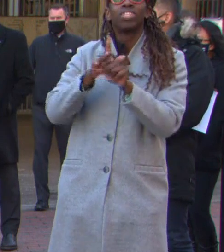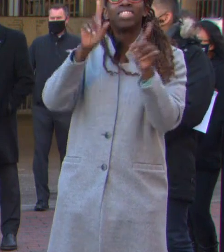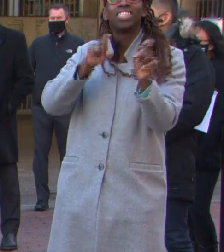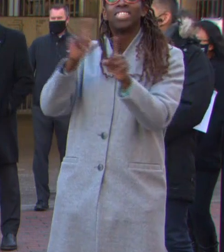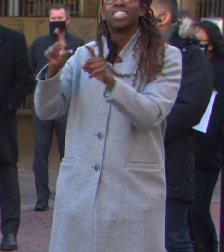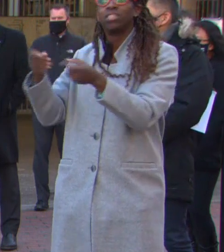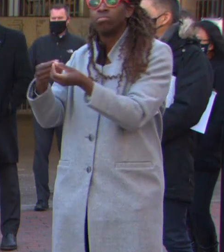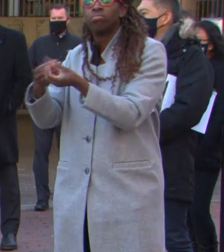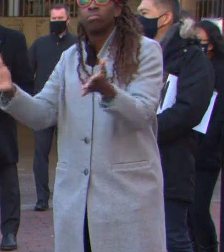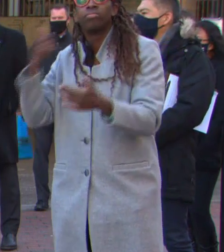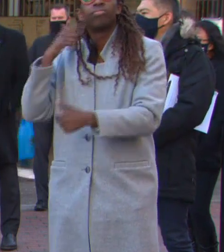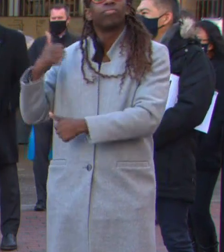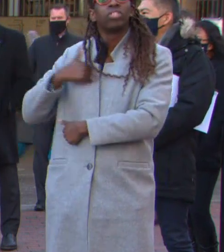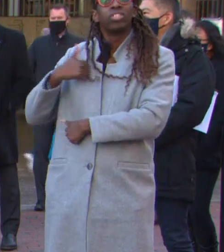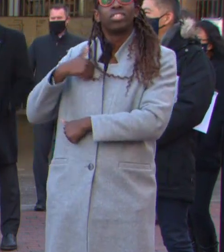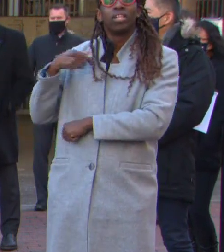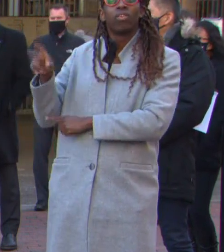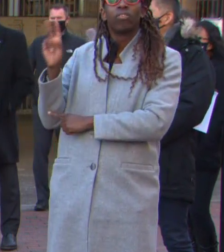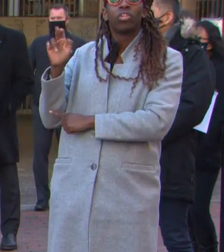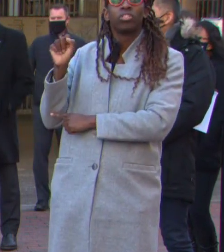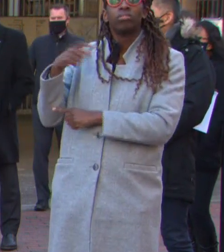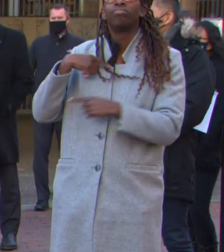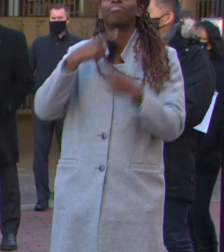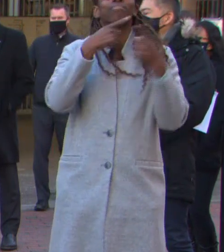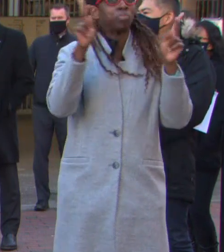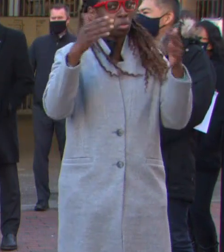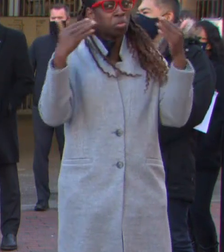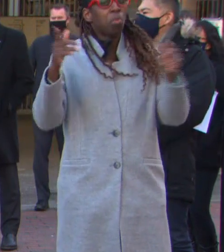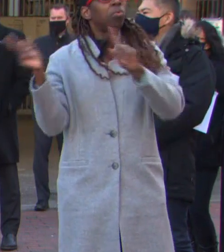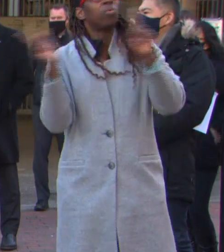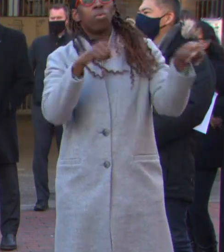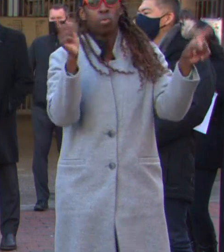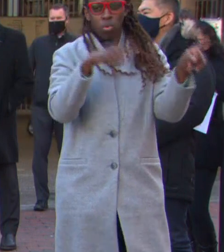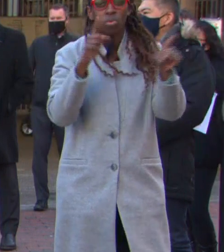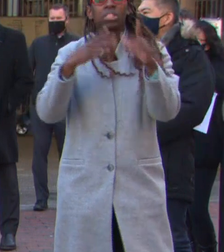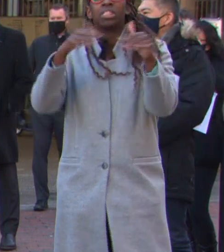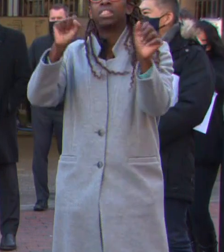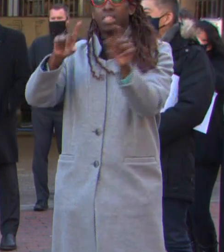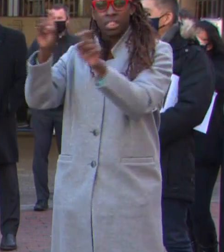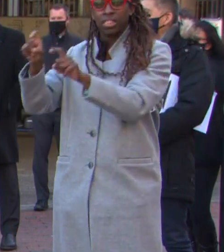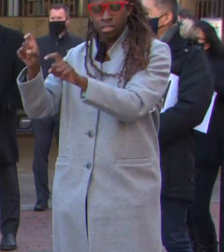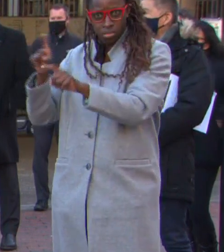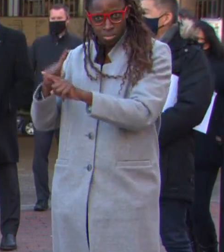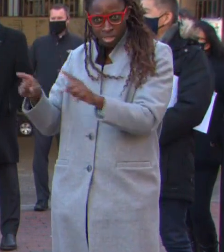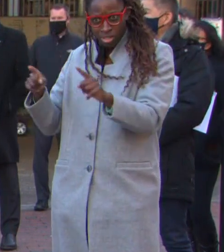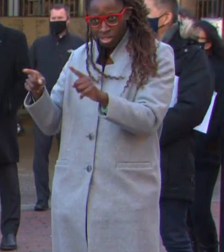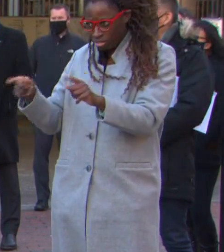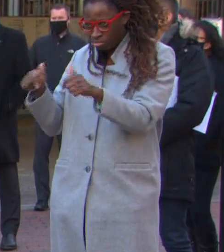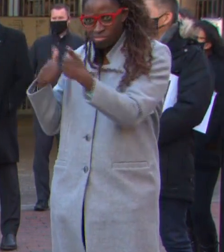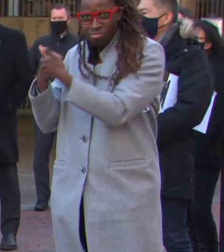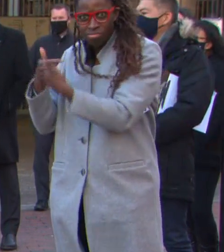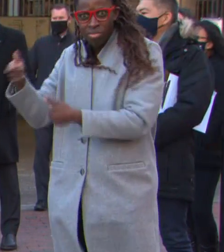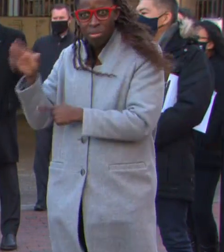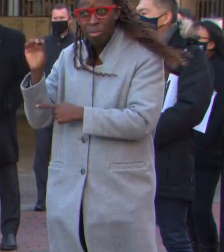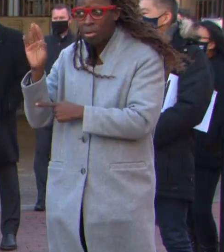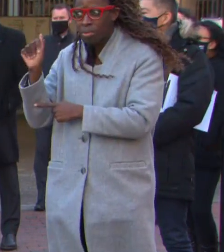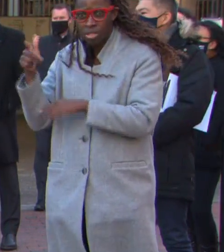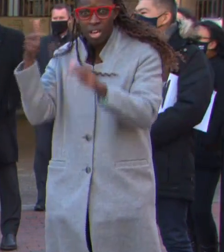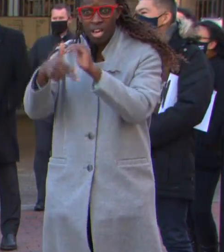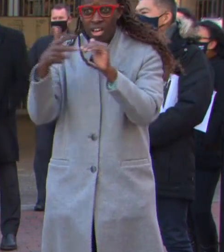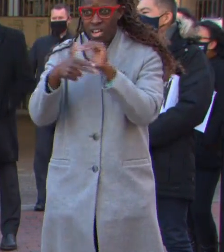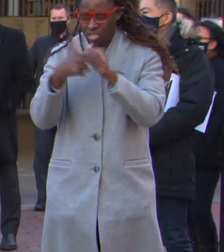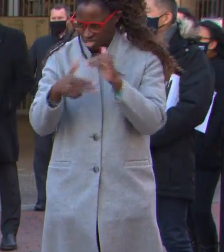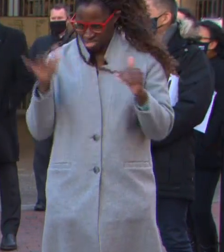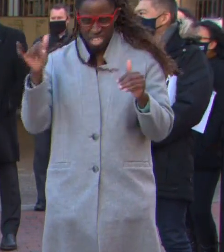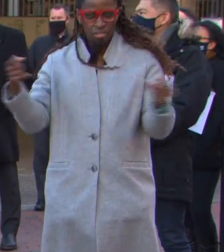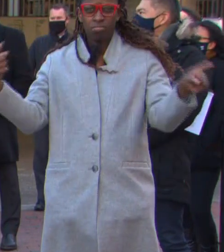We're giving one message to go get tested, and the MBTA is sending another message saying we're not going to take you there. Councilor Bach